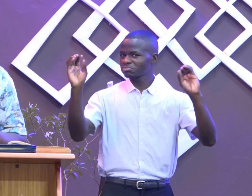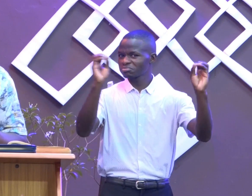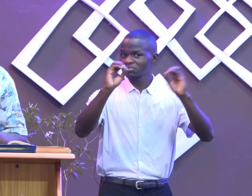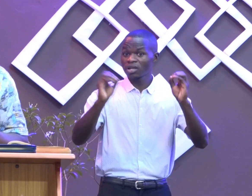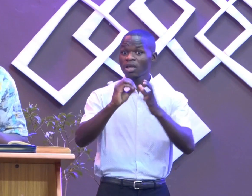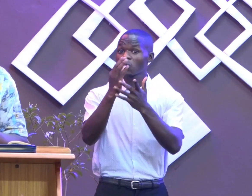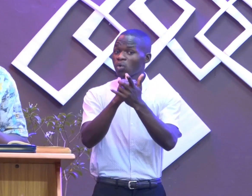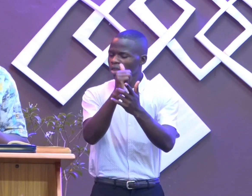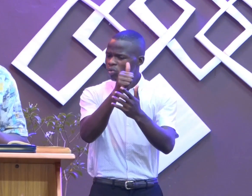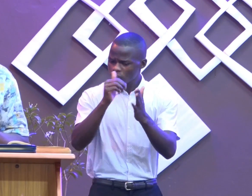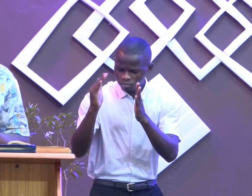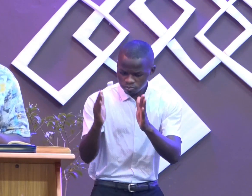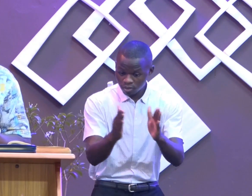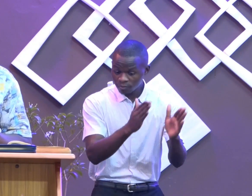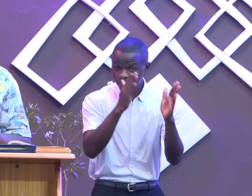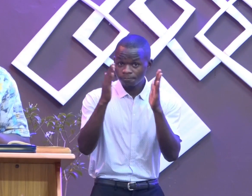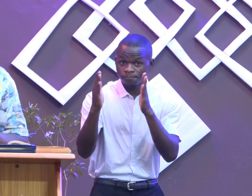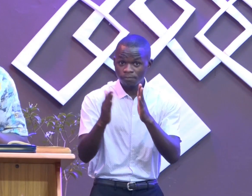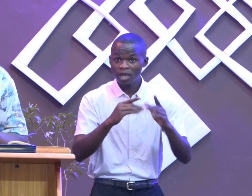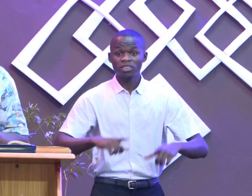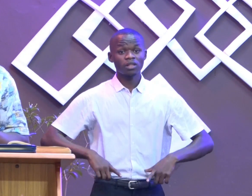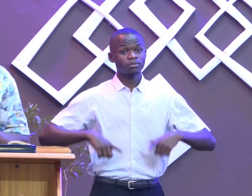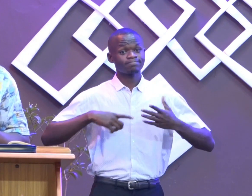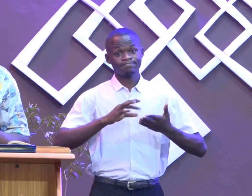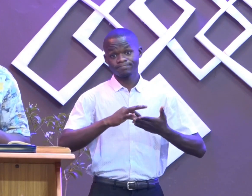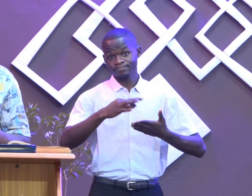that. It was prepared for the